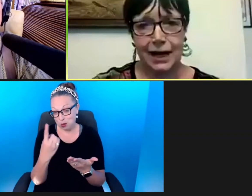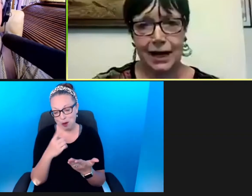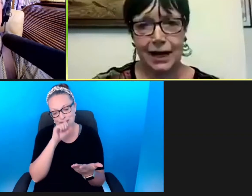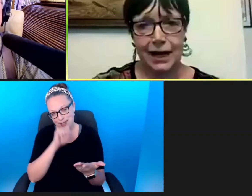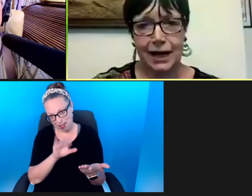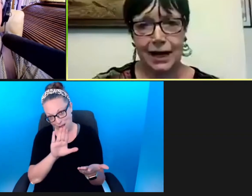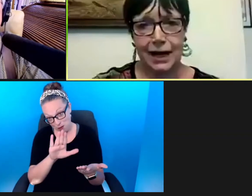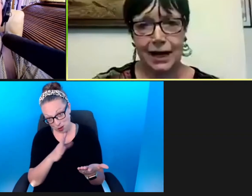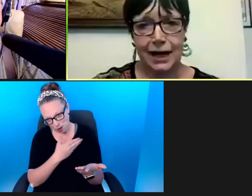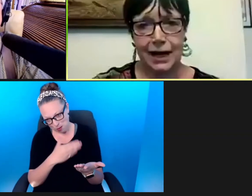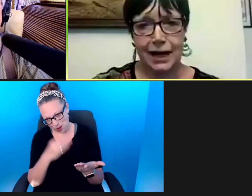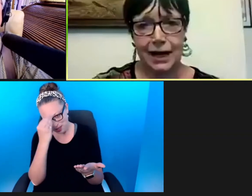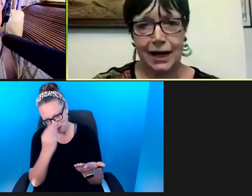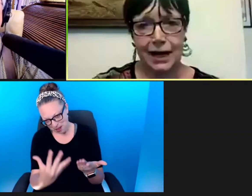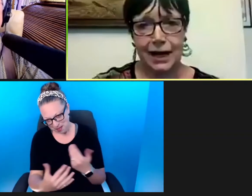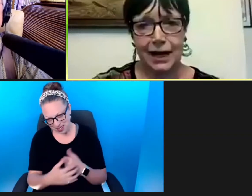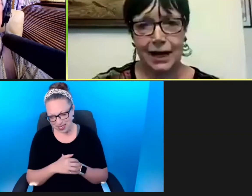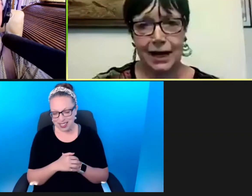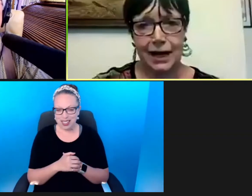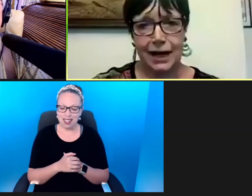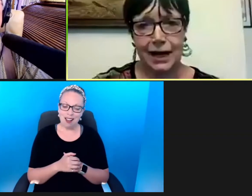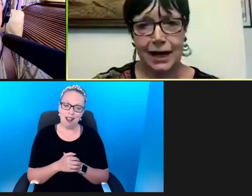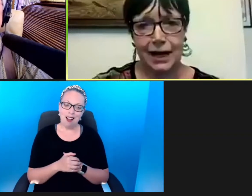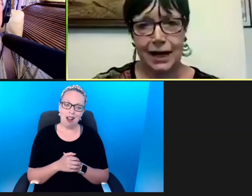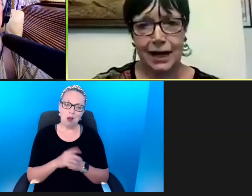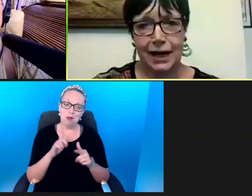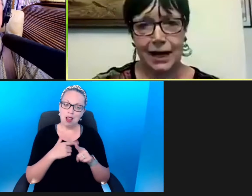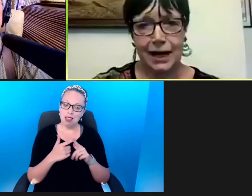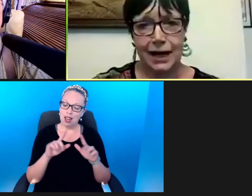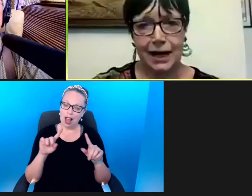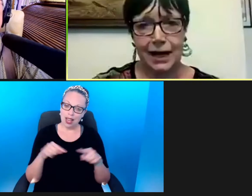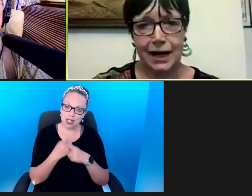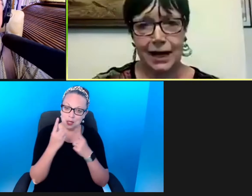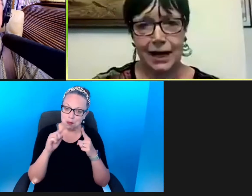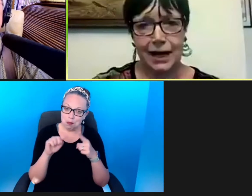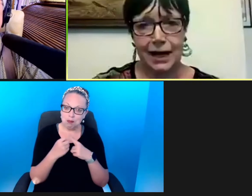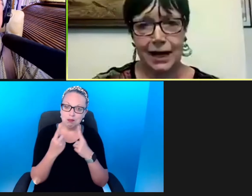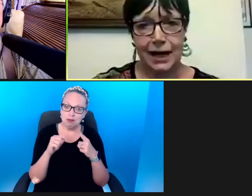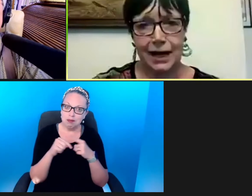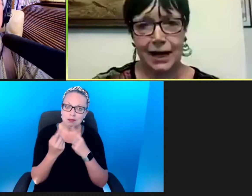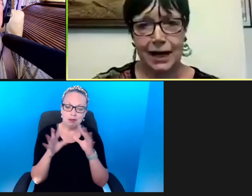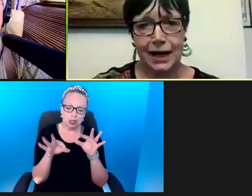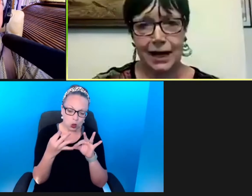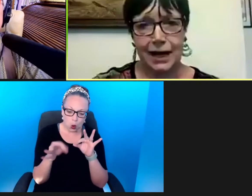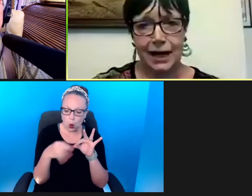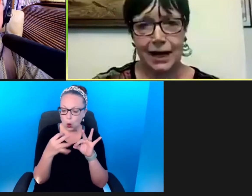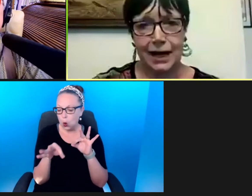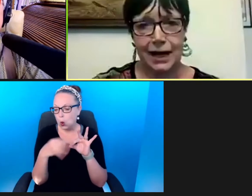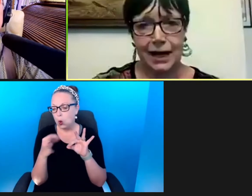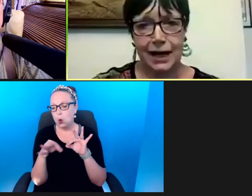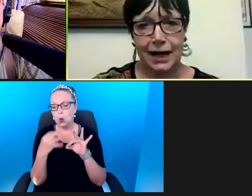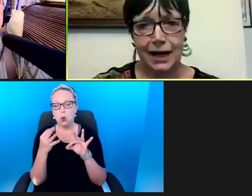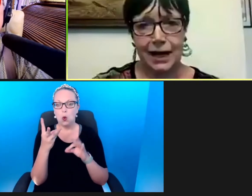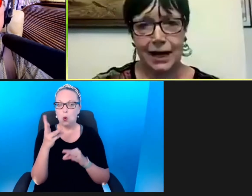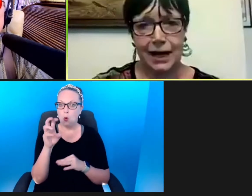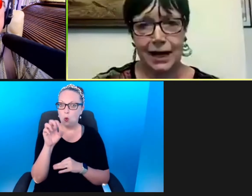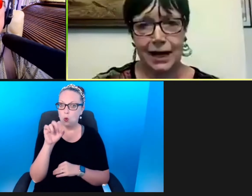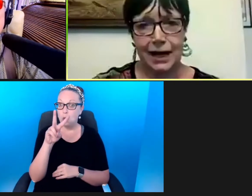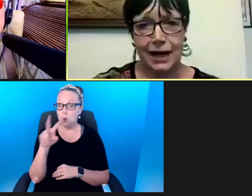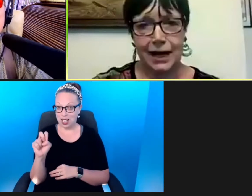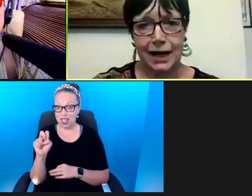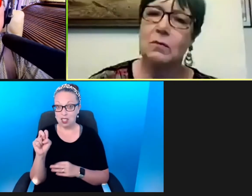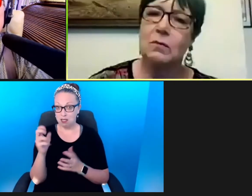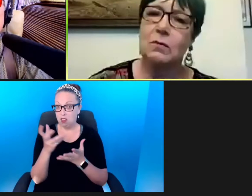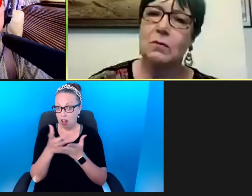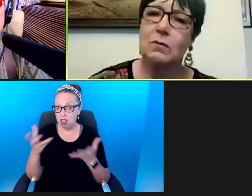music. And I weave and I spin and I knit quite prolifically. And